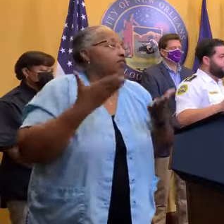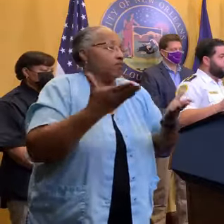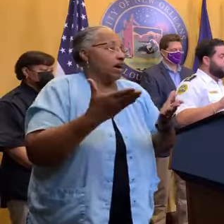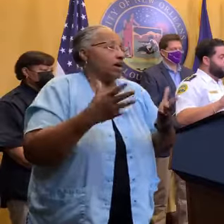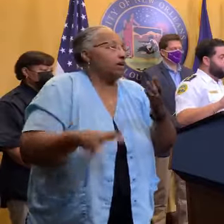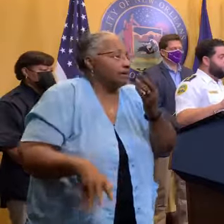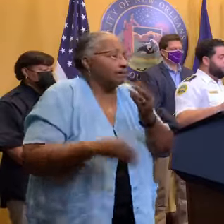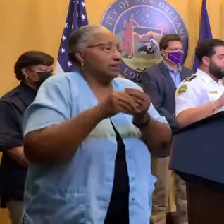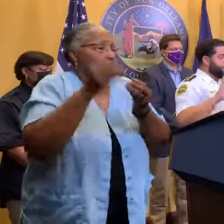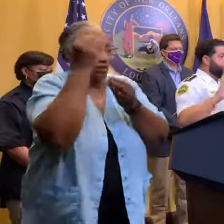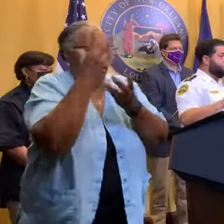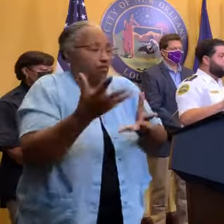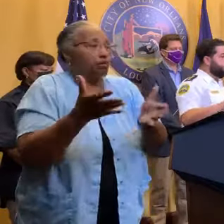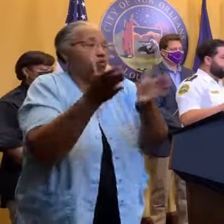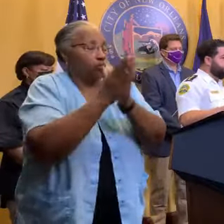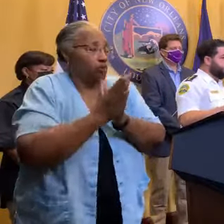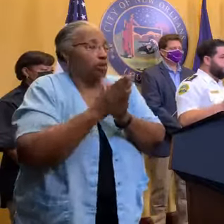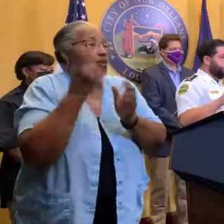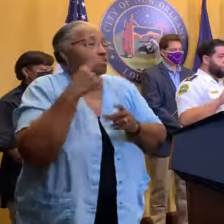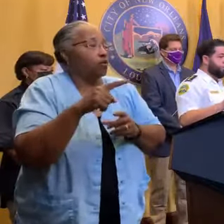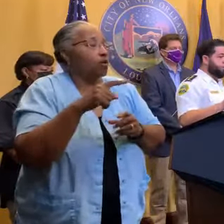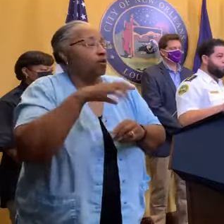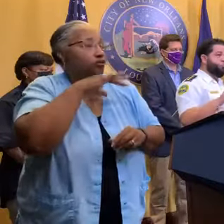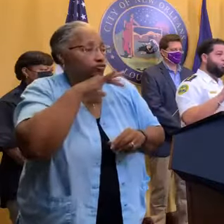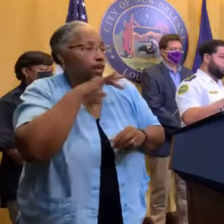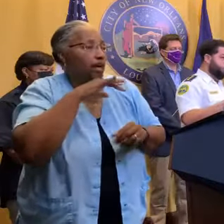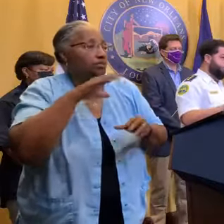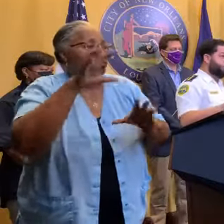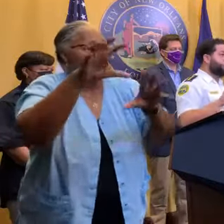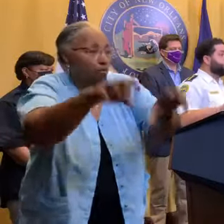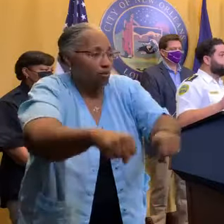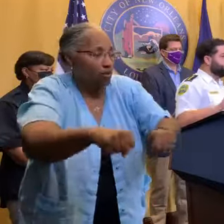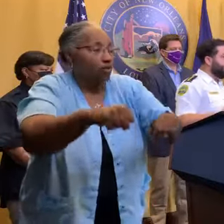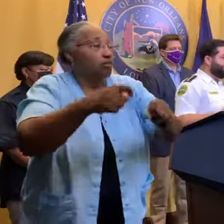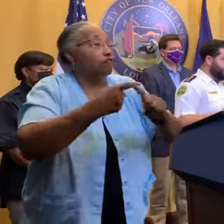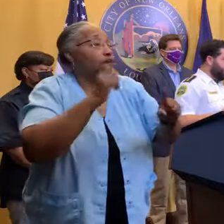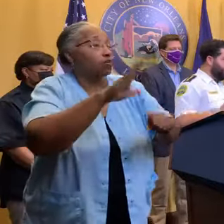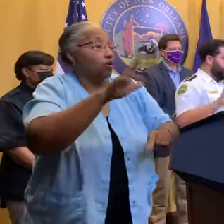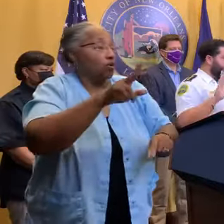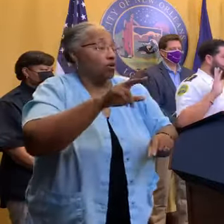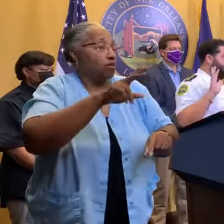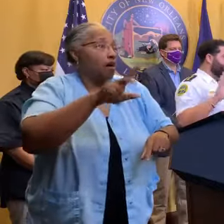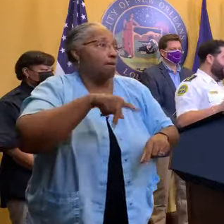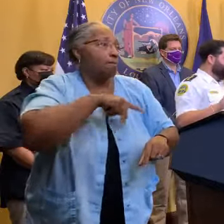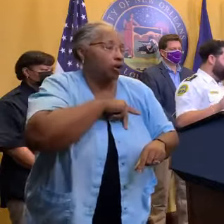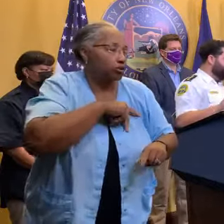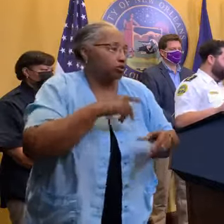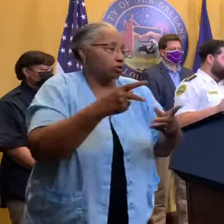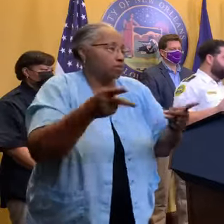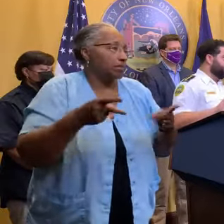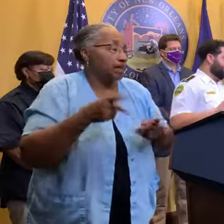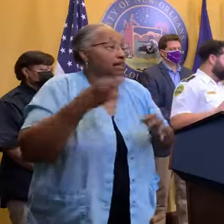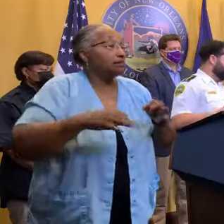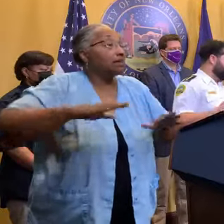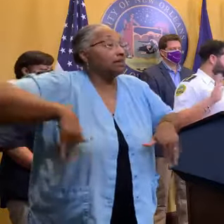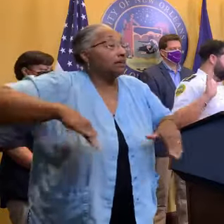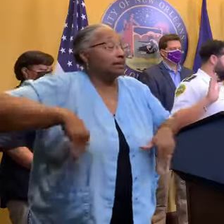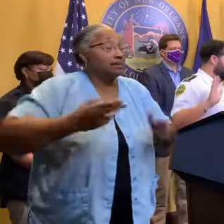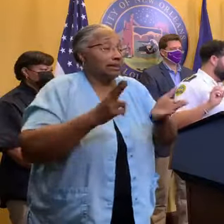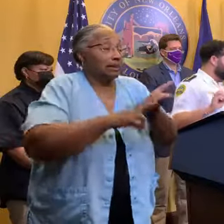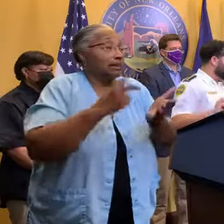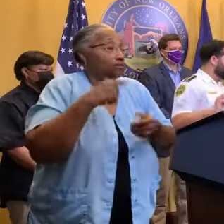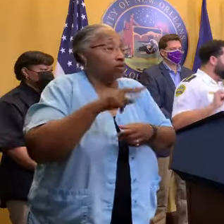to request debris removal or assistance with removing debris from your personal property. If you have not signed up for the NOLA Ready alerts that